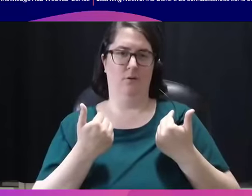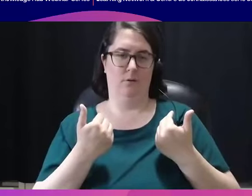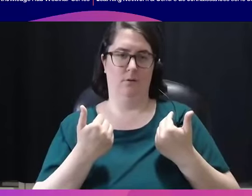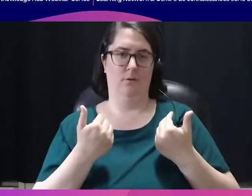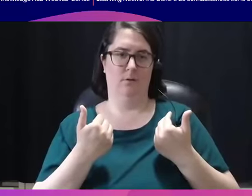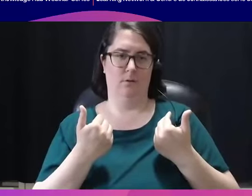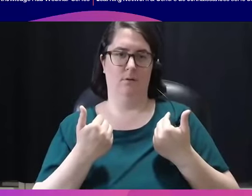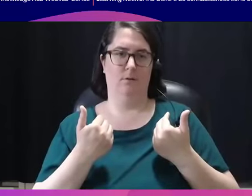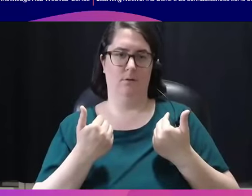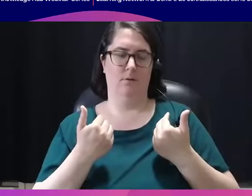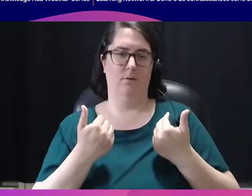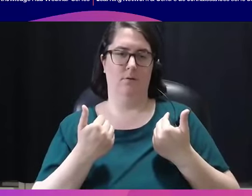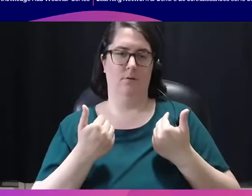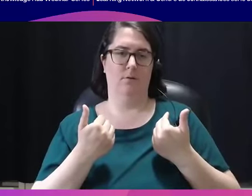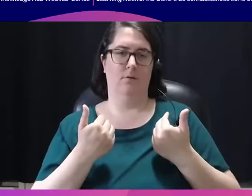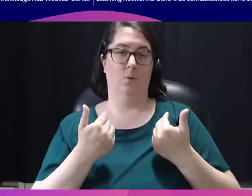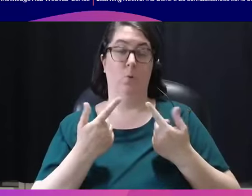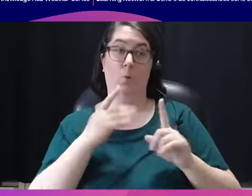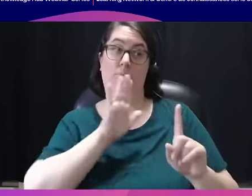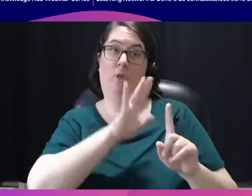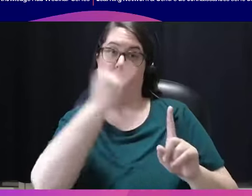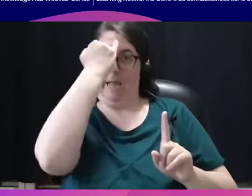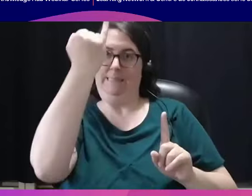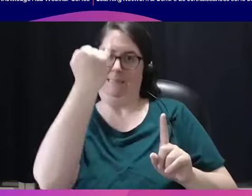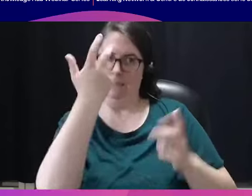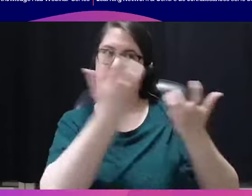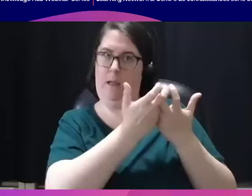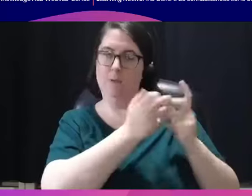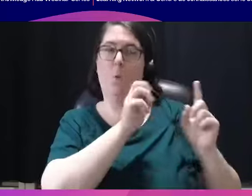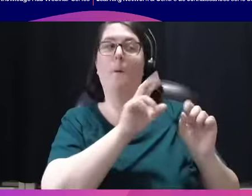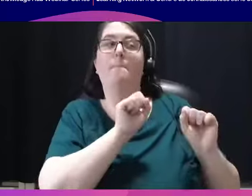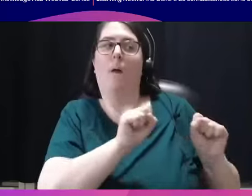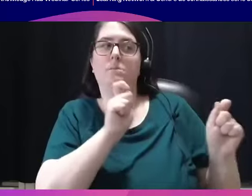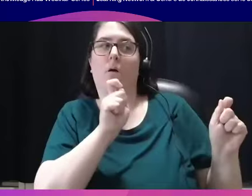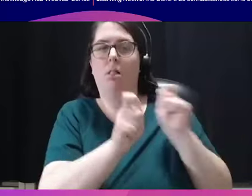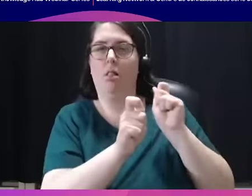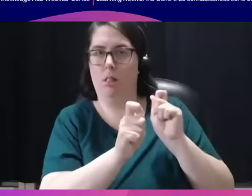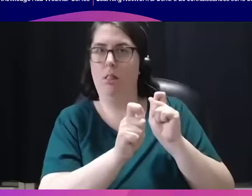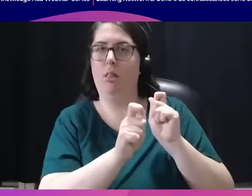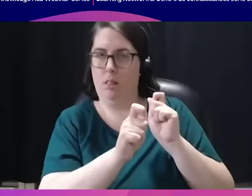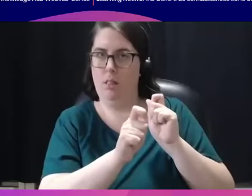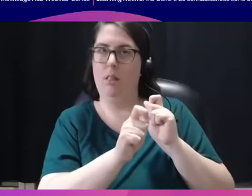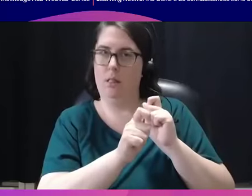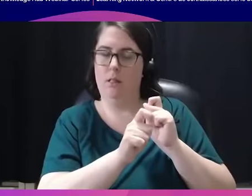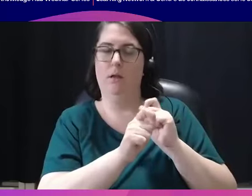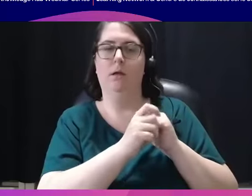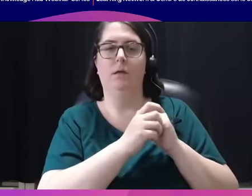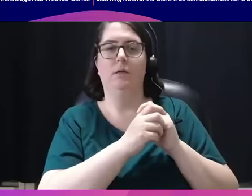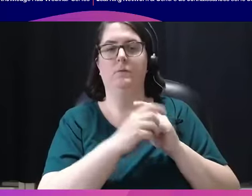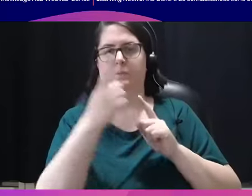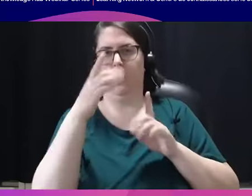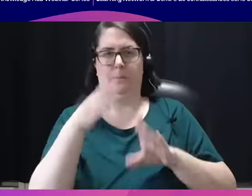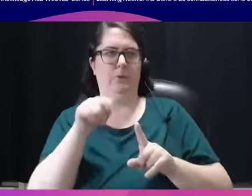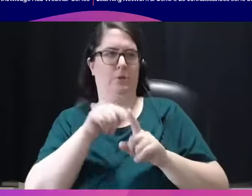times, who are ideologically radicalized or are at risk of radicalization? This person works with a